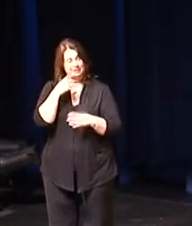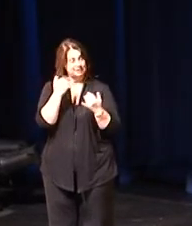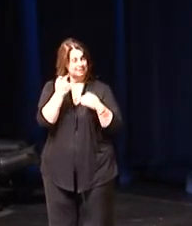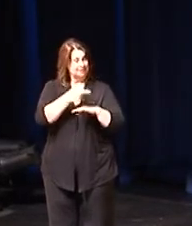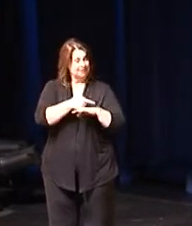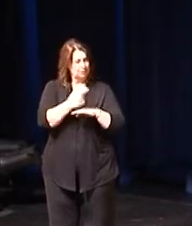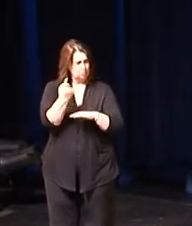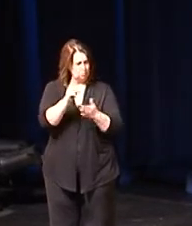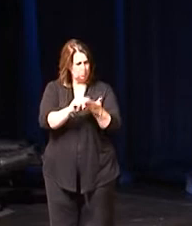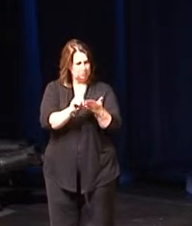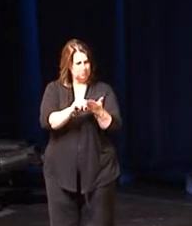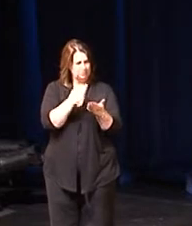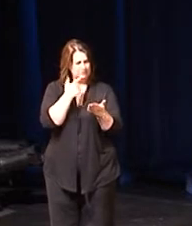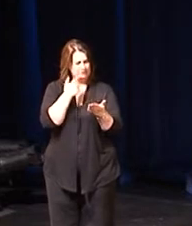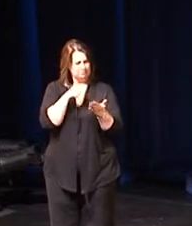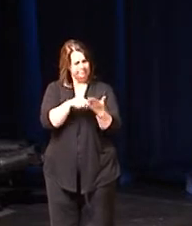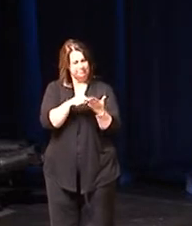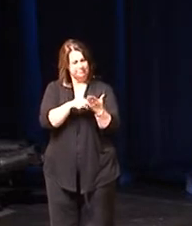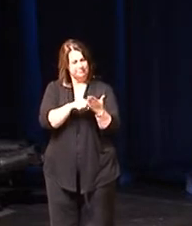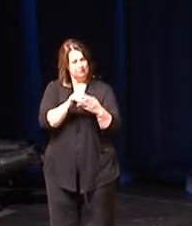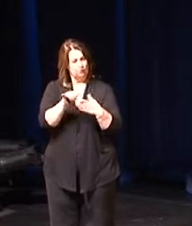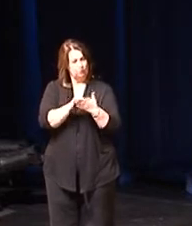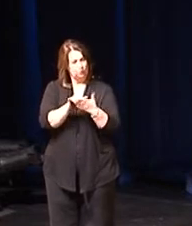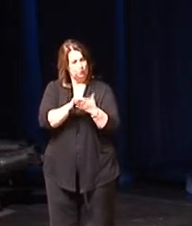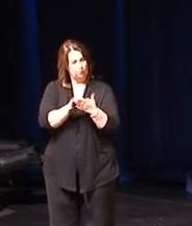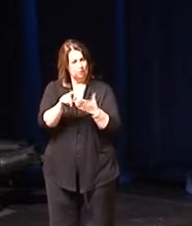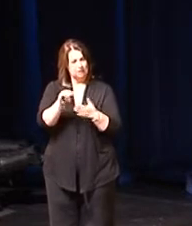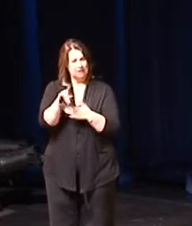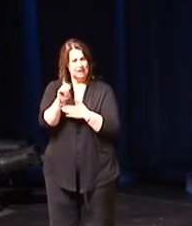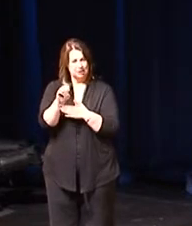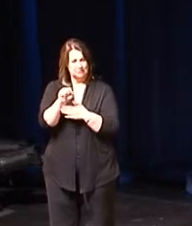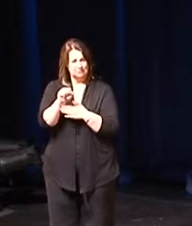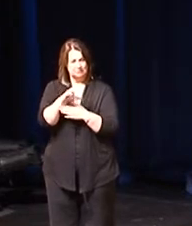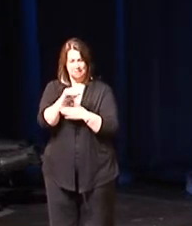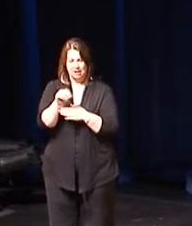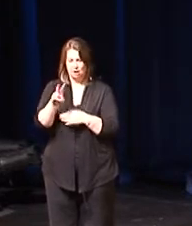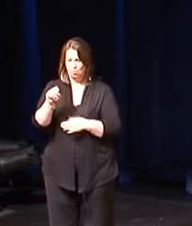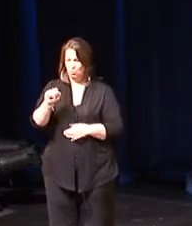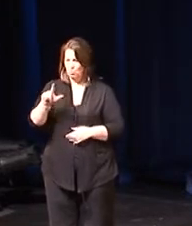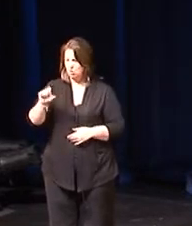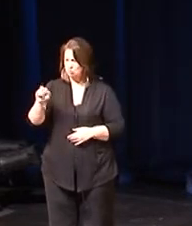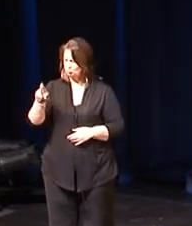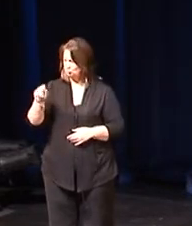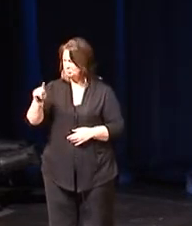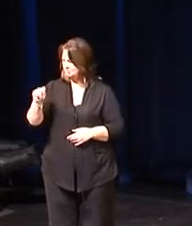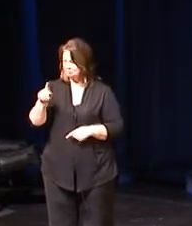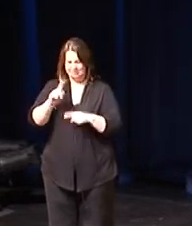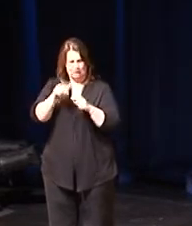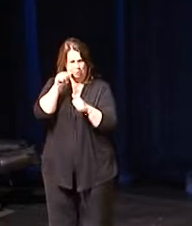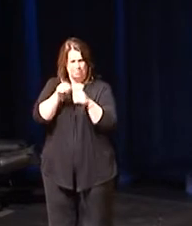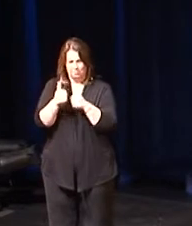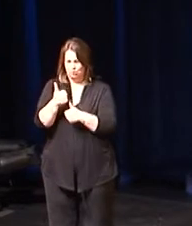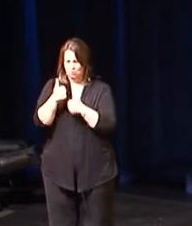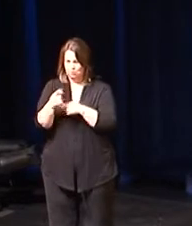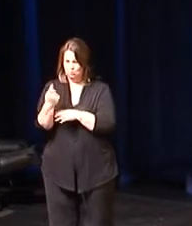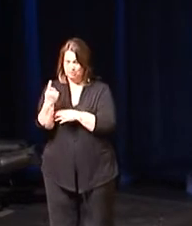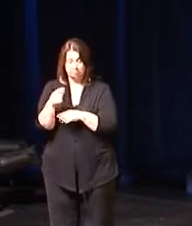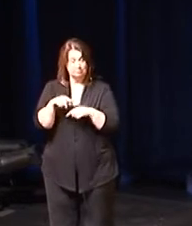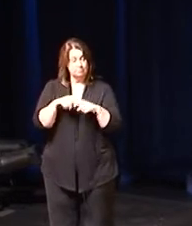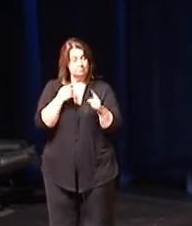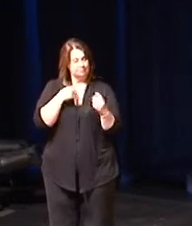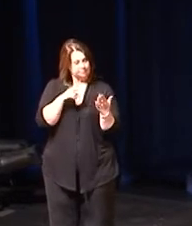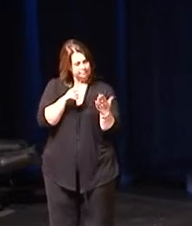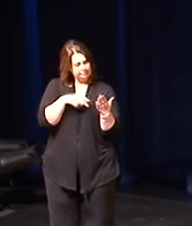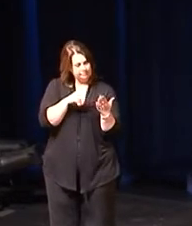the newspapers, I had a New York Times and the Wall Street Journal on the plane. I have them all mixed up, so I don't remember which one it was, but it was today's paper. I read